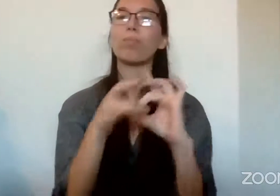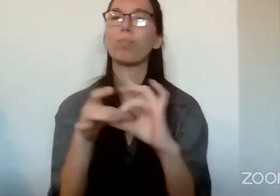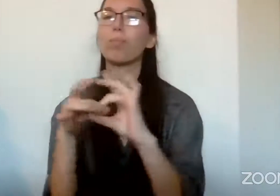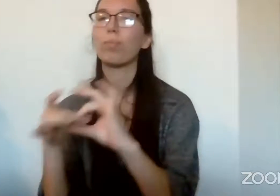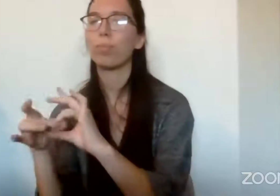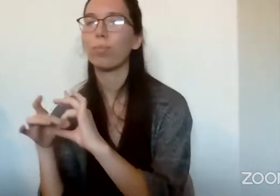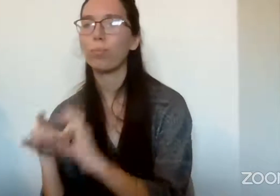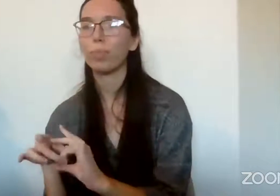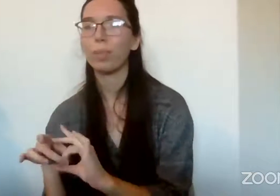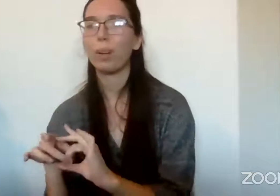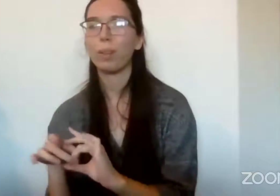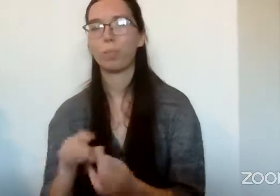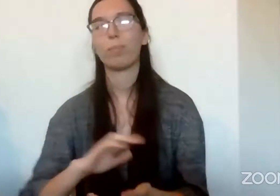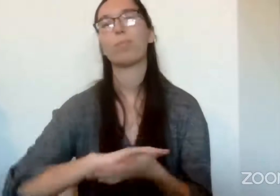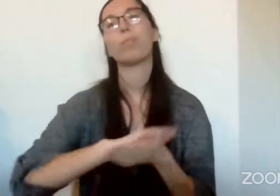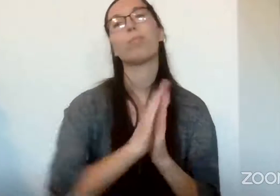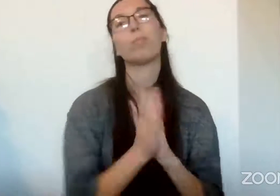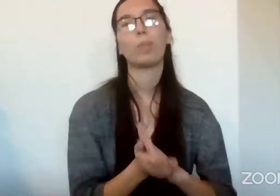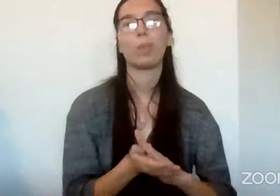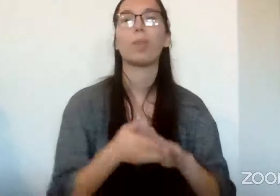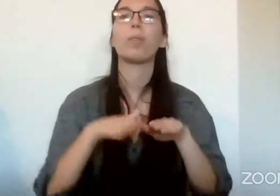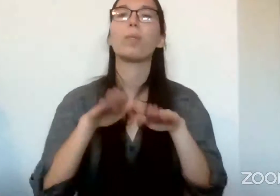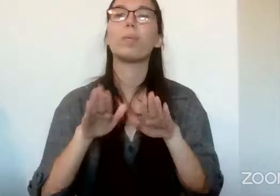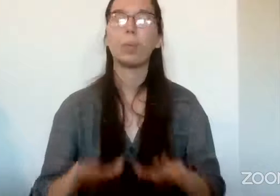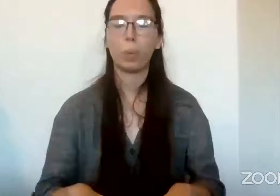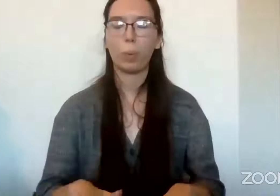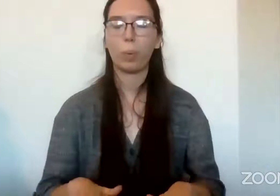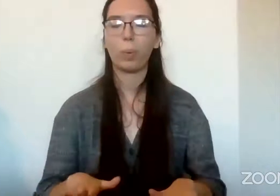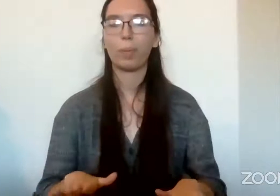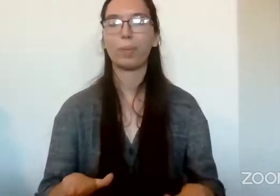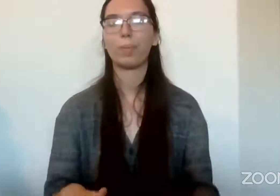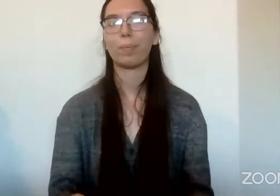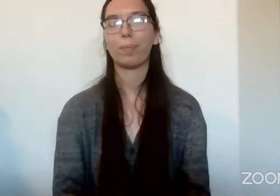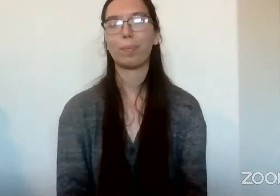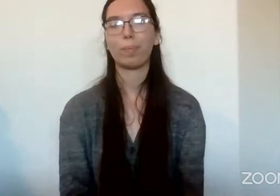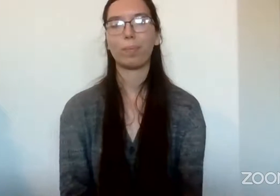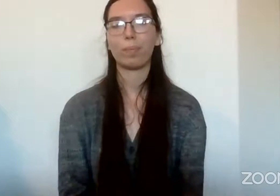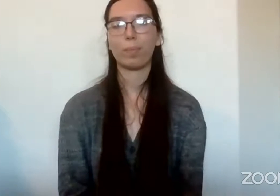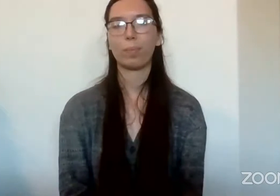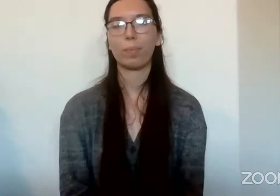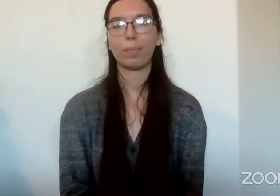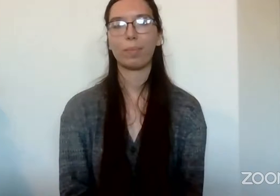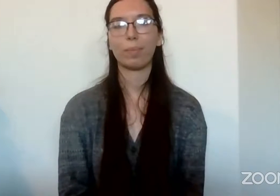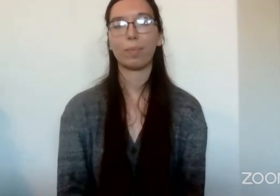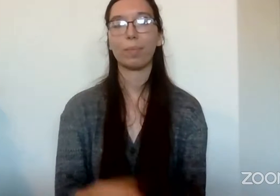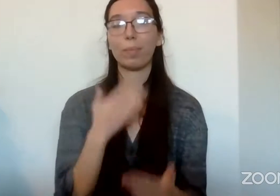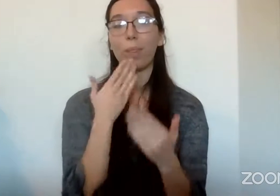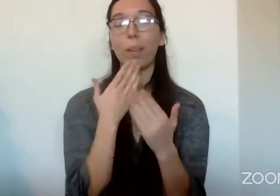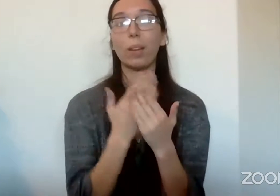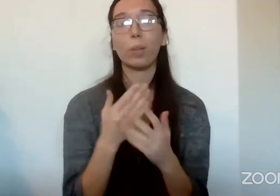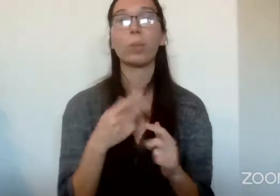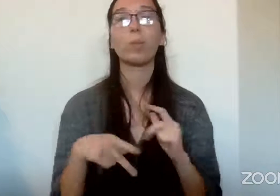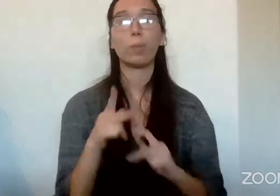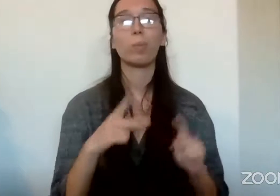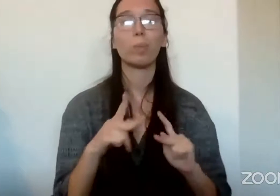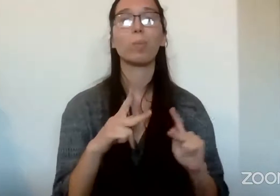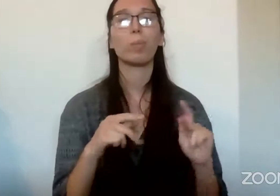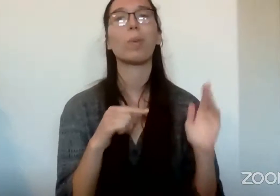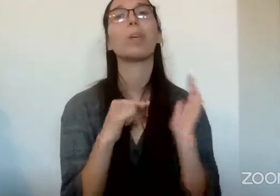the plagues of old, now a virus gone astray